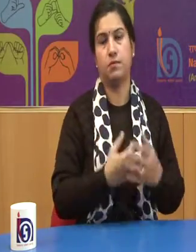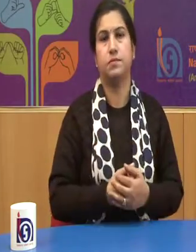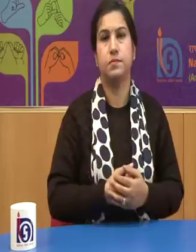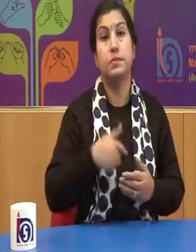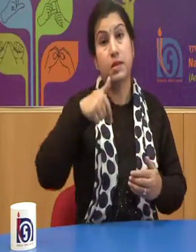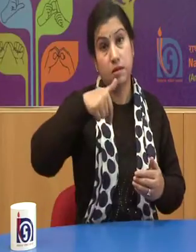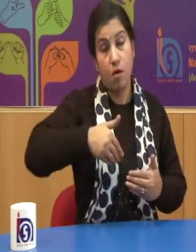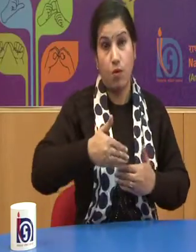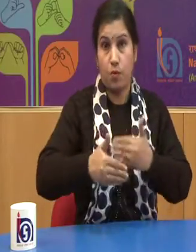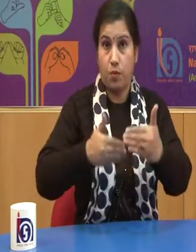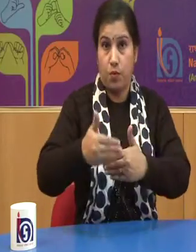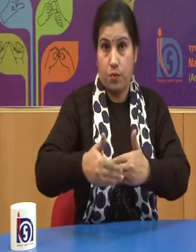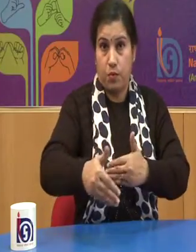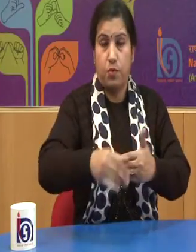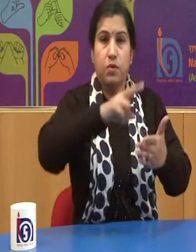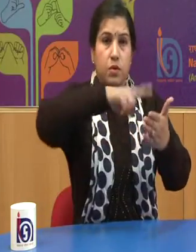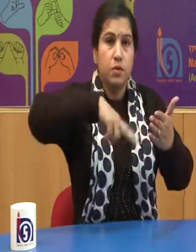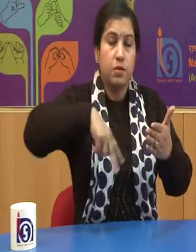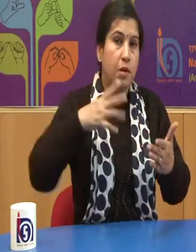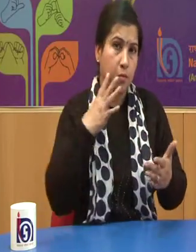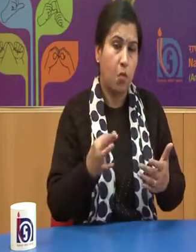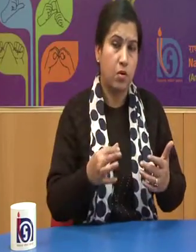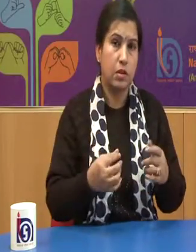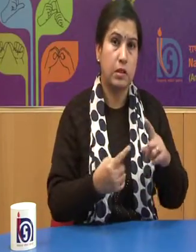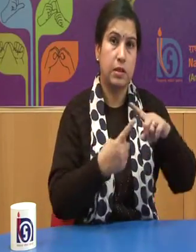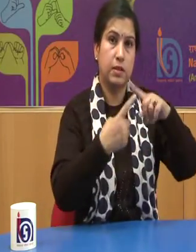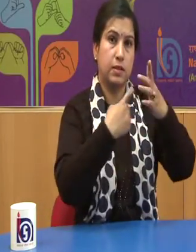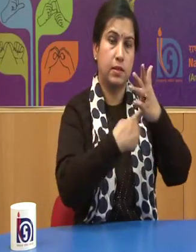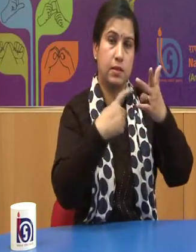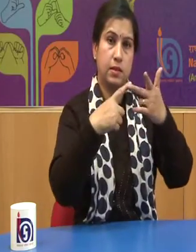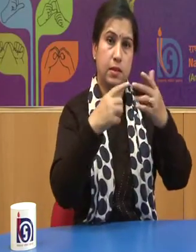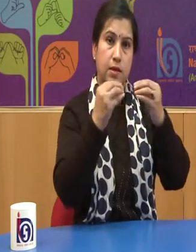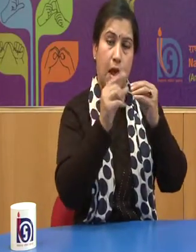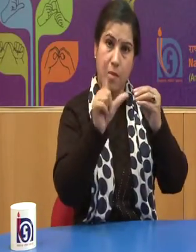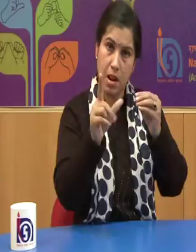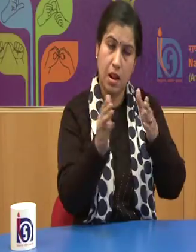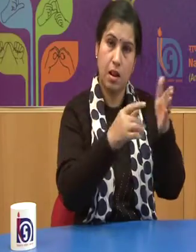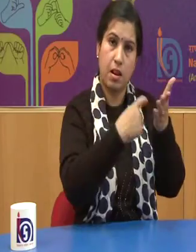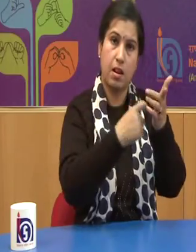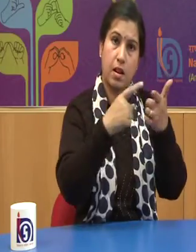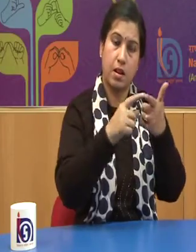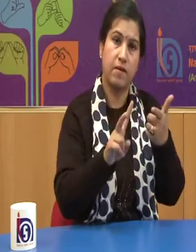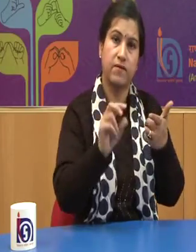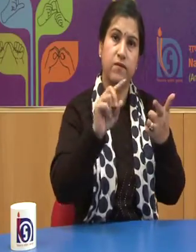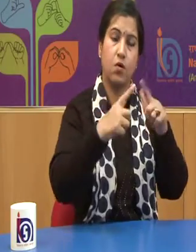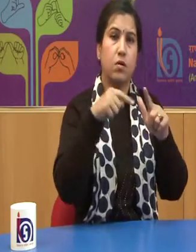Let us now study about some important tribal revolts that took place against the British rule in